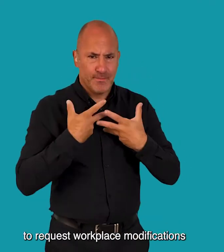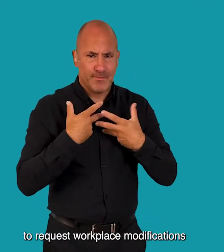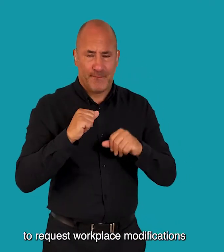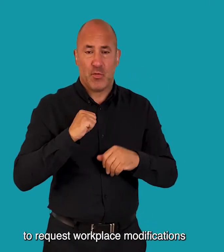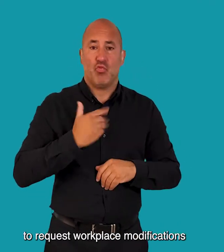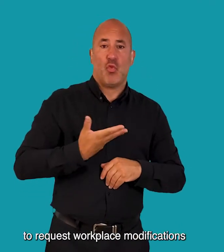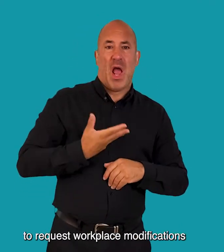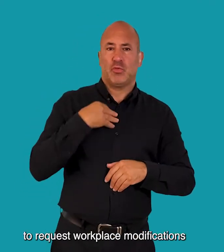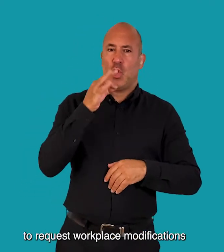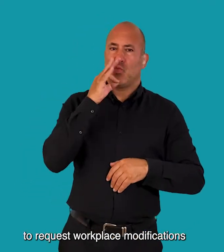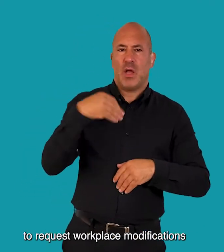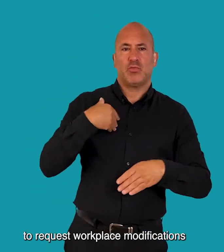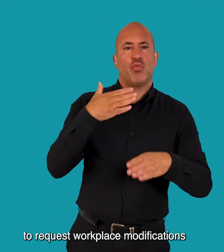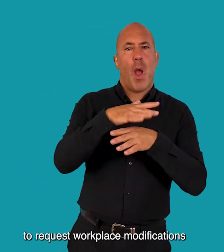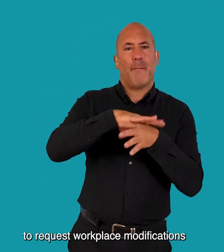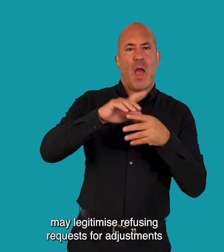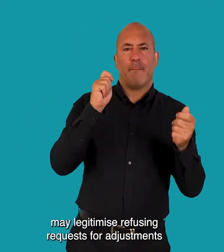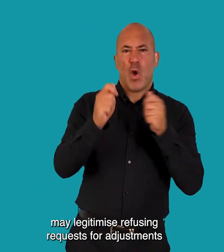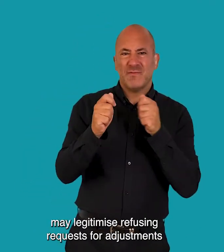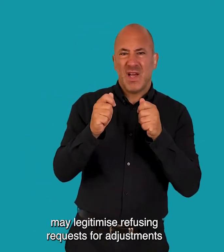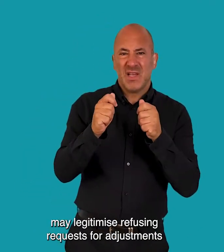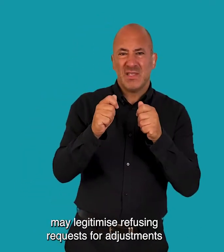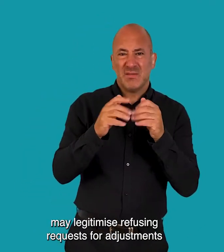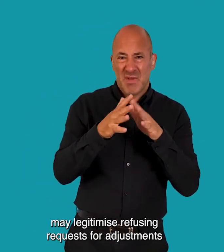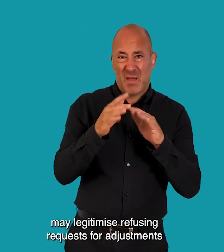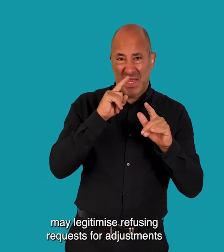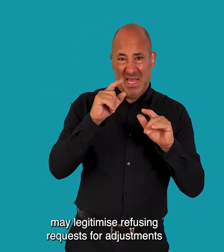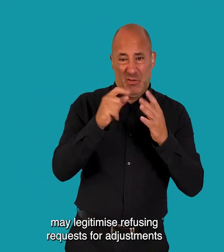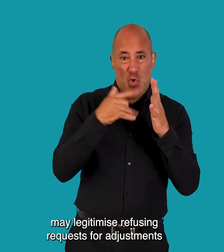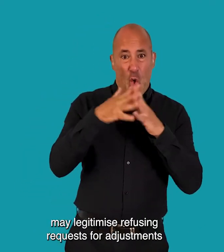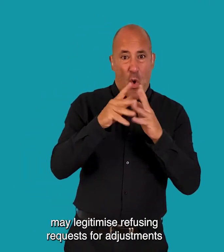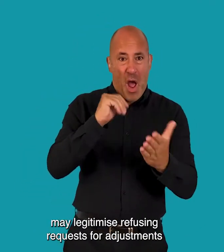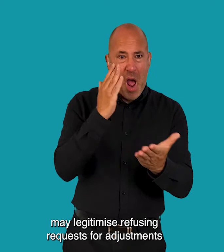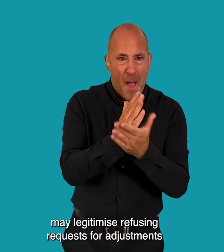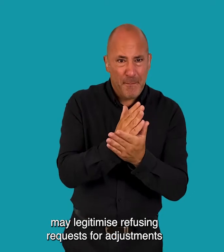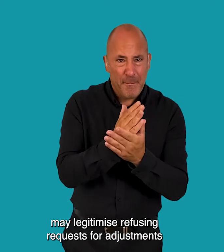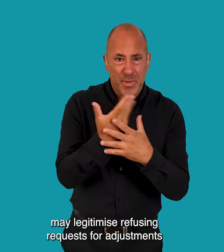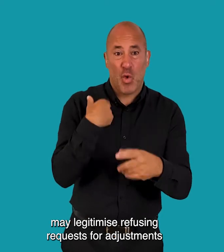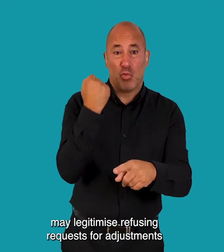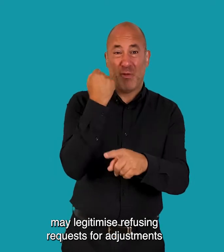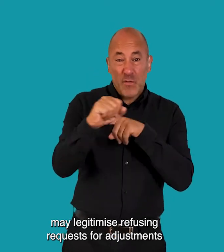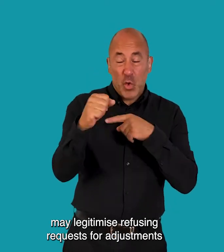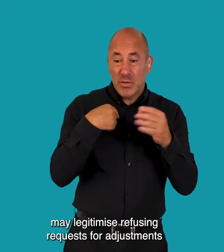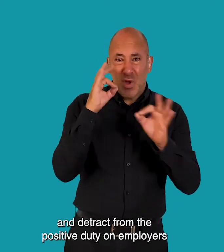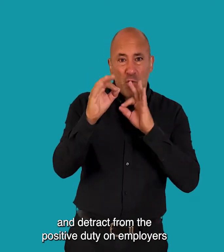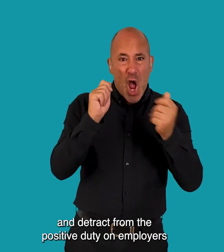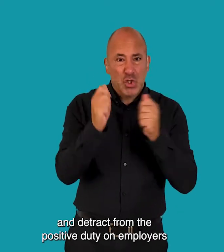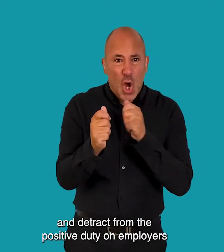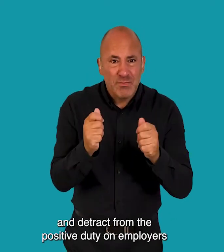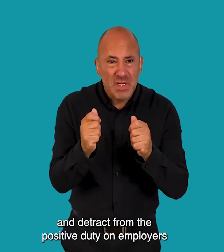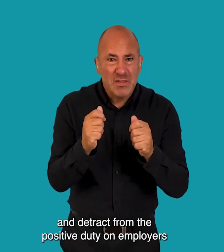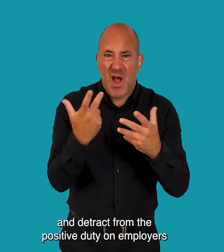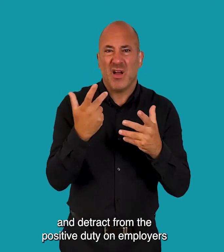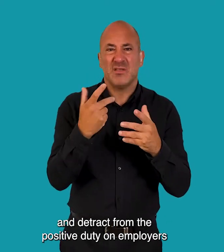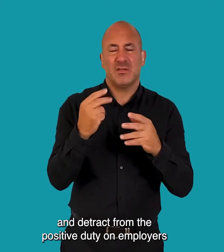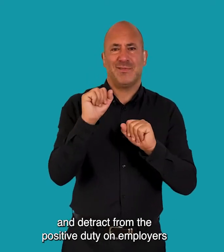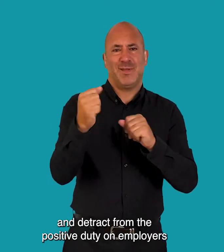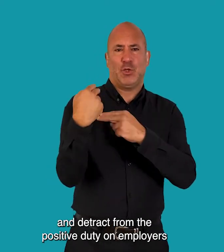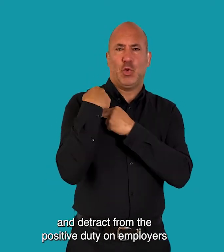request workplace modifications may legitimise refusing requests for adjustments and detract from the positive duty on